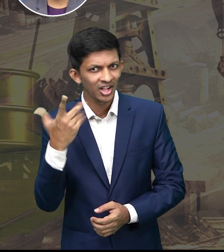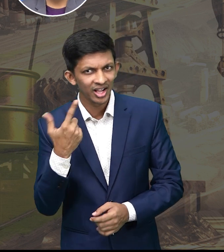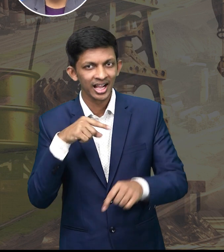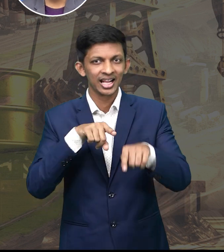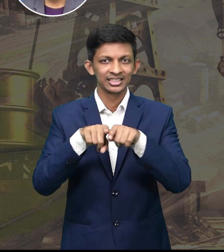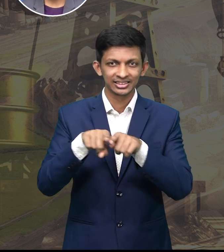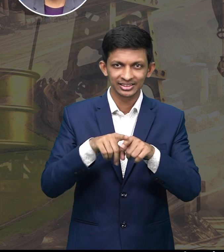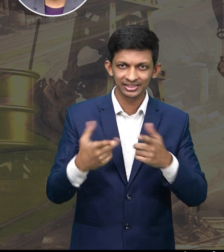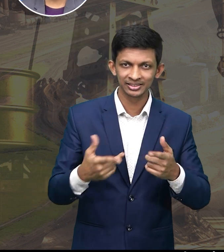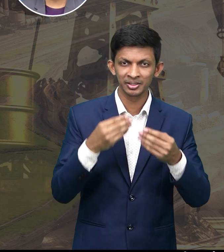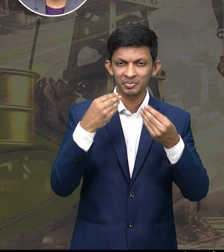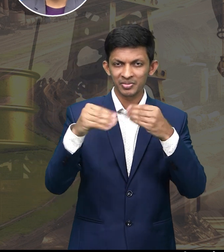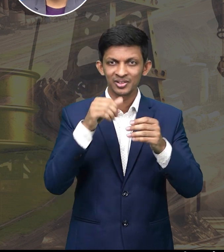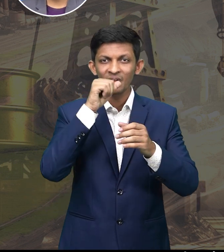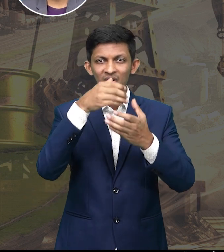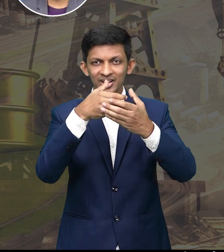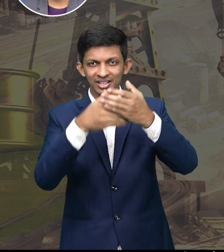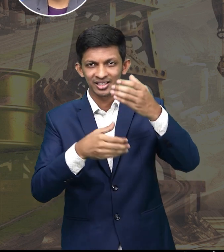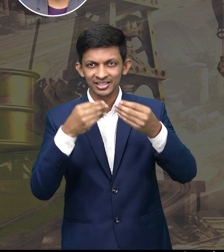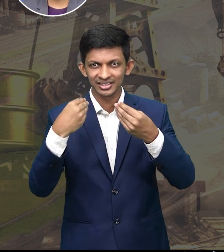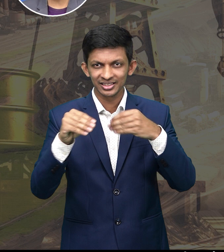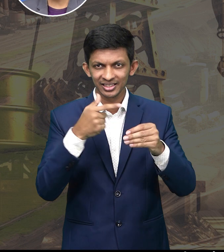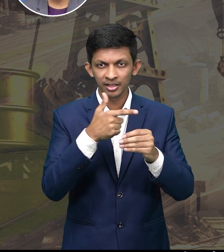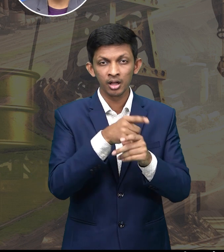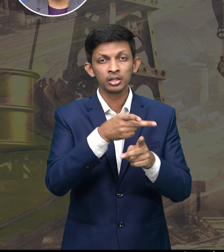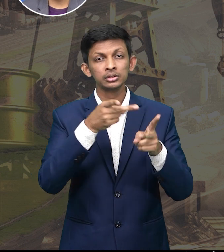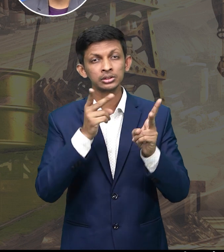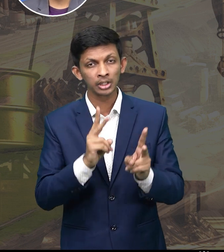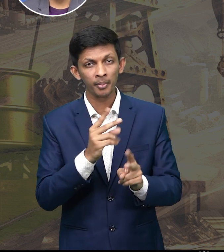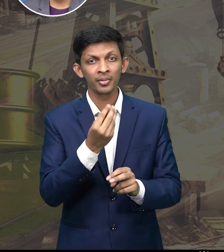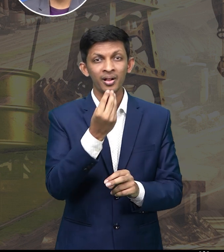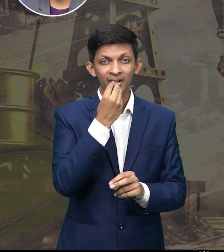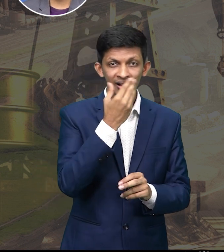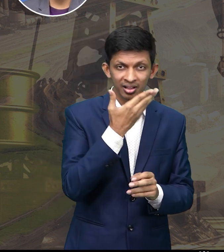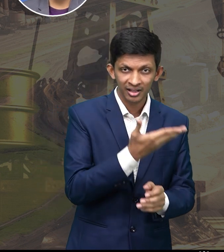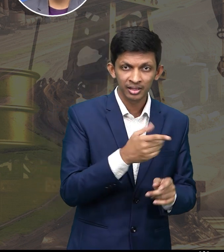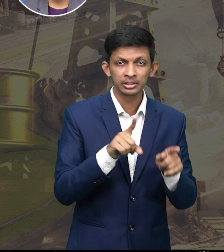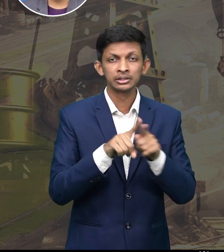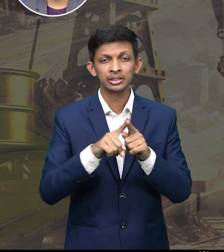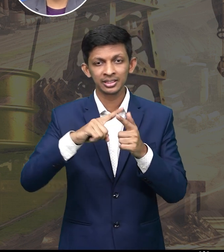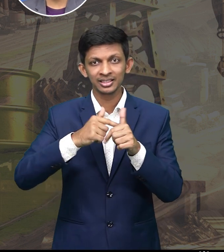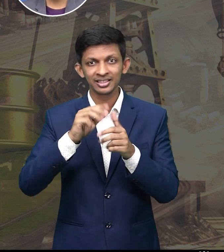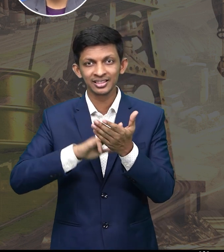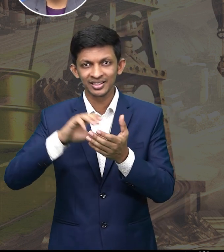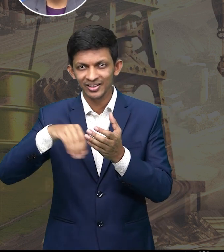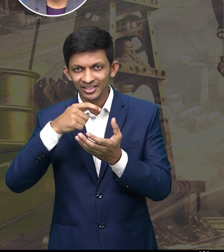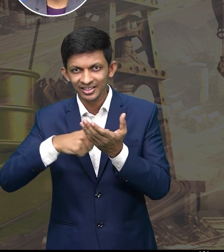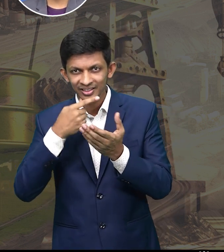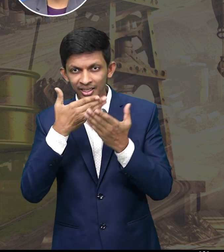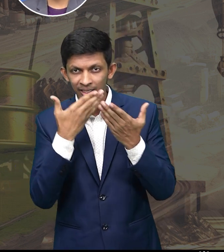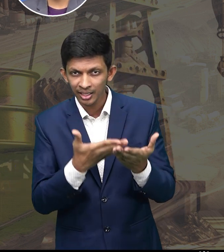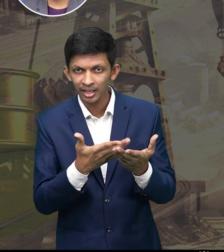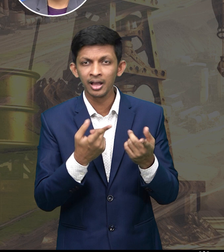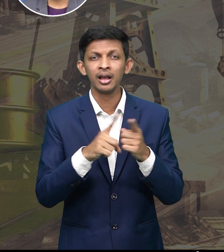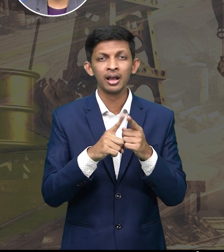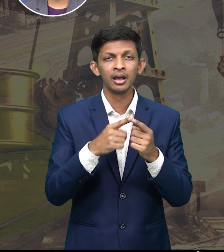For example, plastic bottles containing food item like jam or pickles can